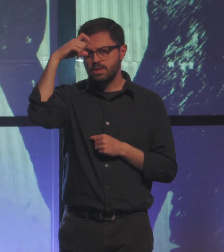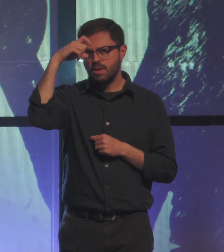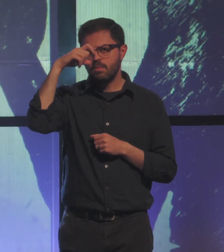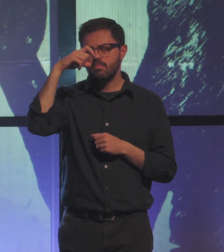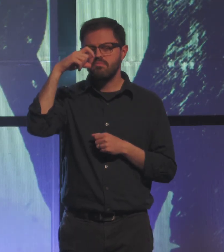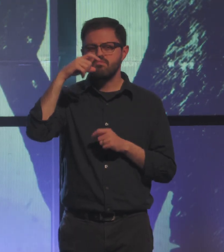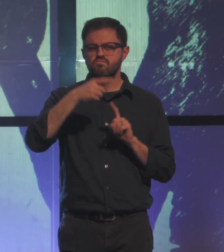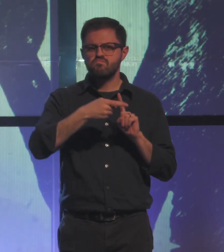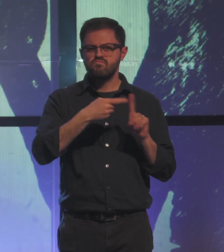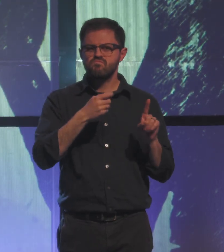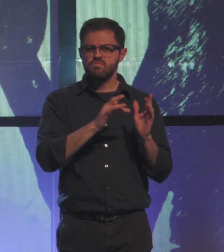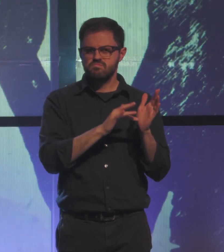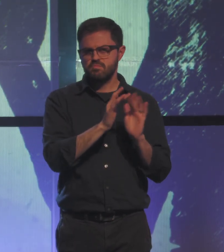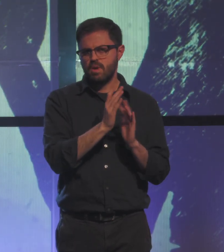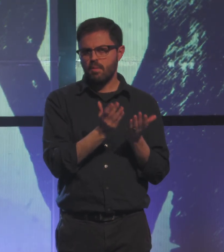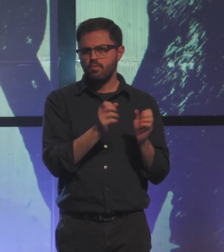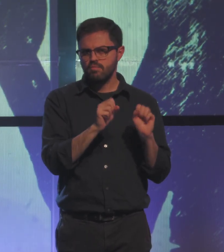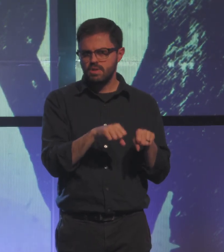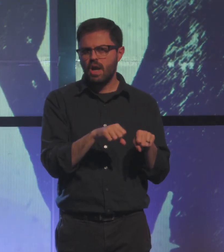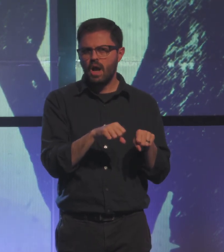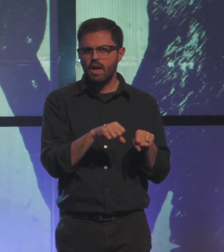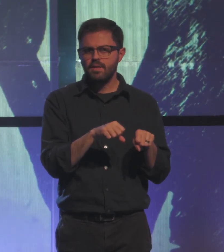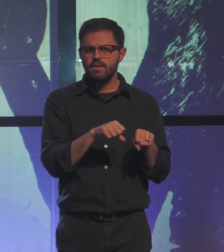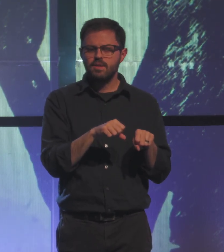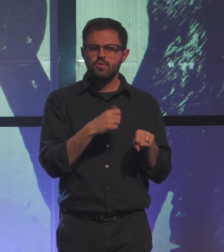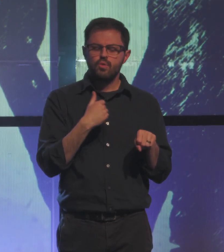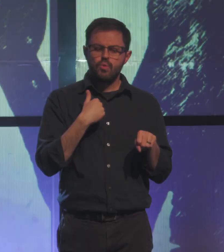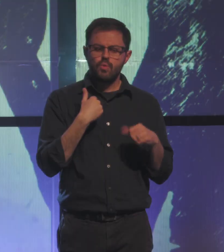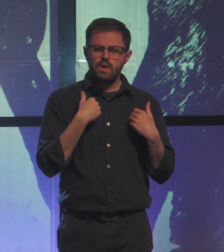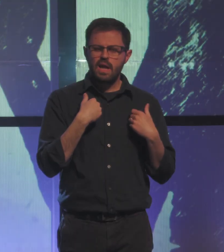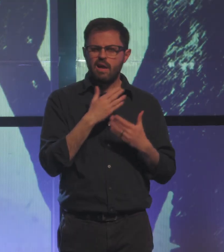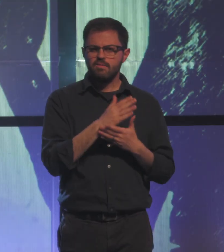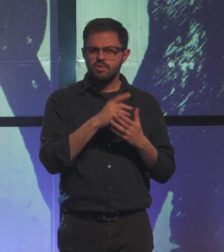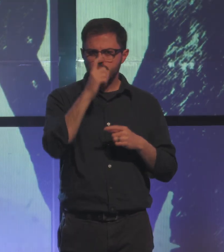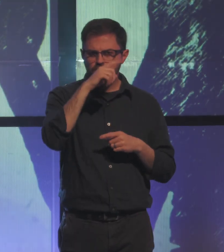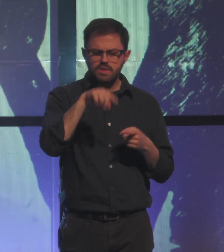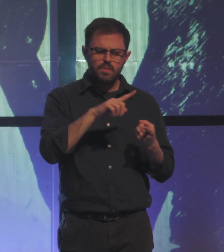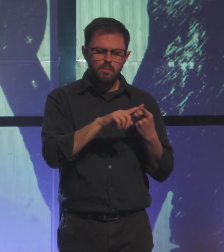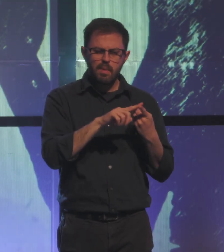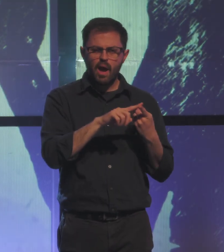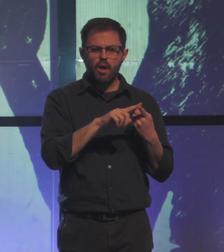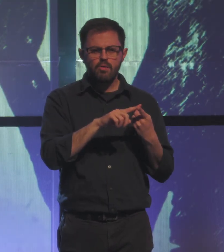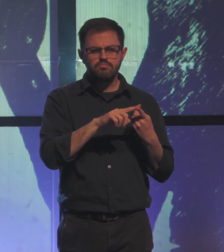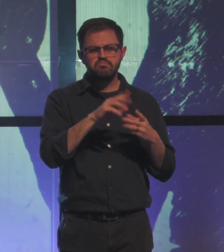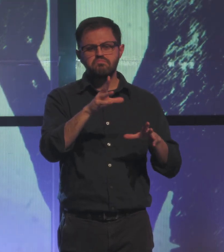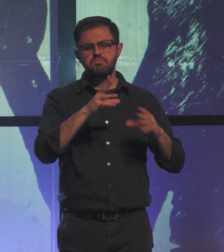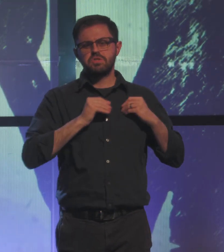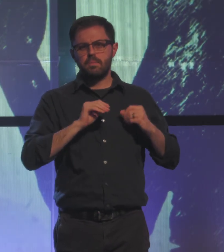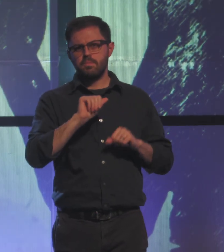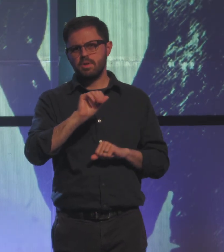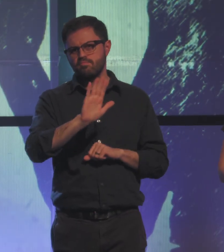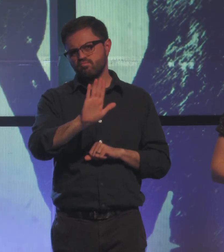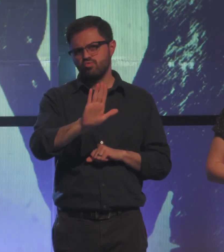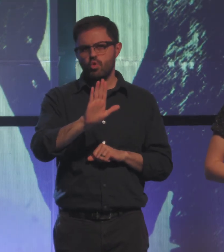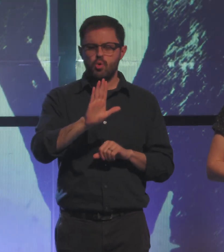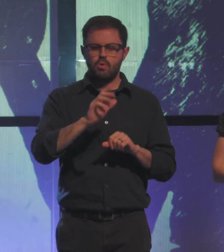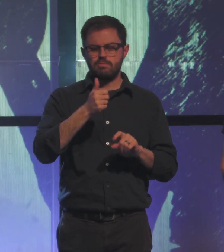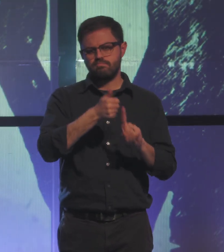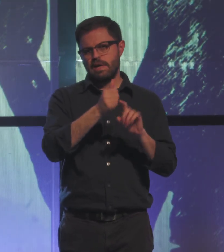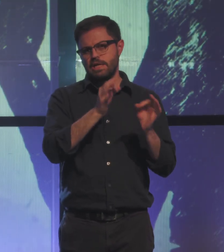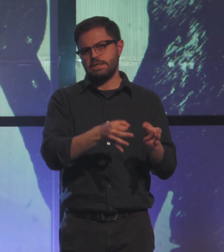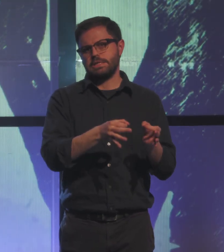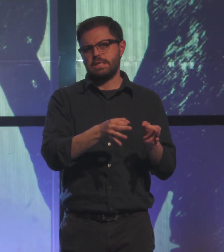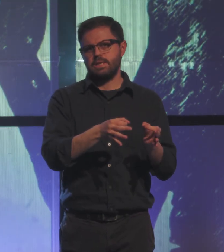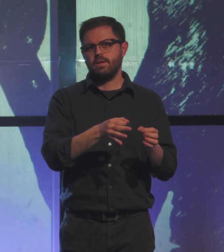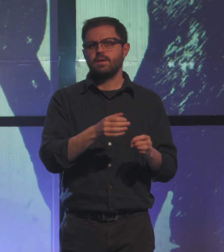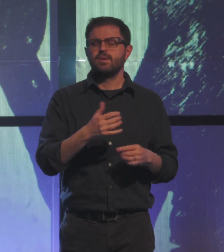that we can pull from Scripture about claiming that agency, about taking that agency back. And so that's what we're going to do today, is we're